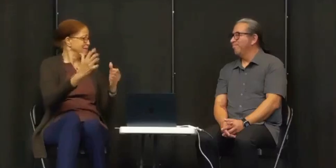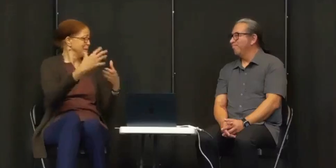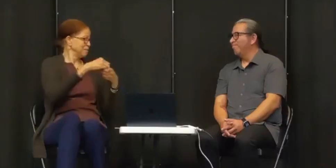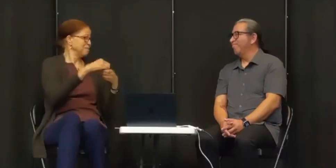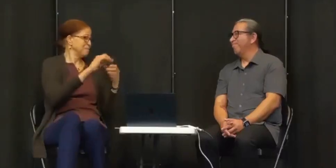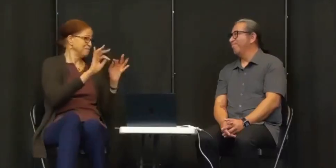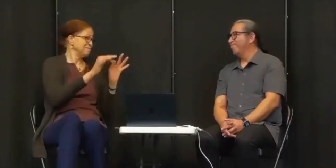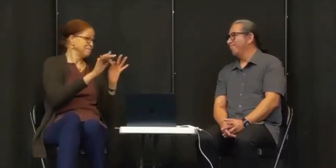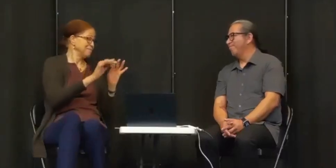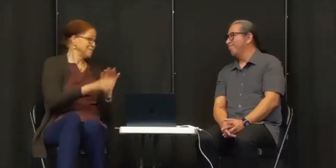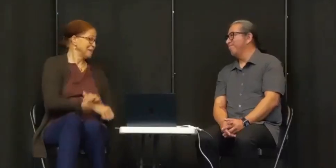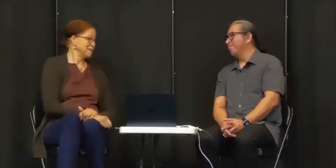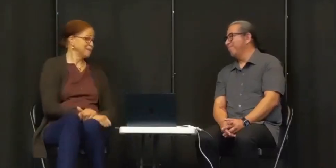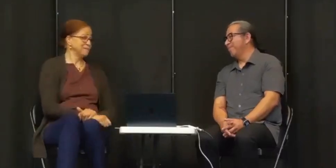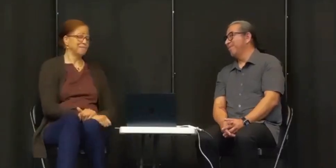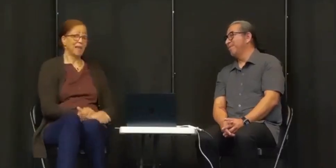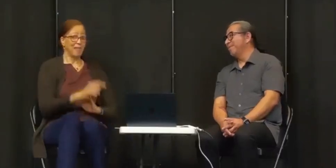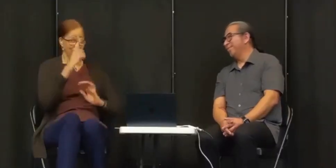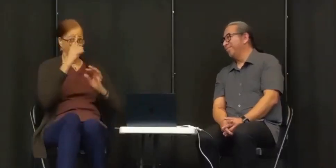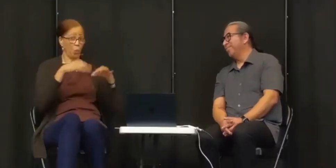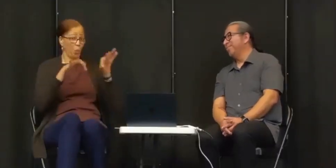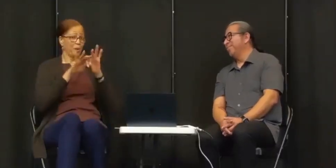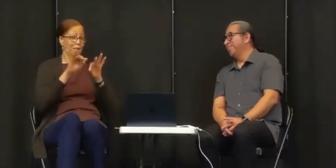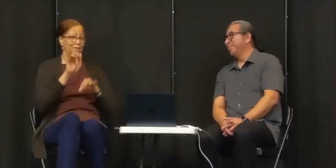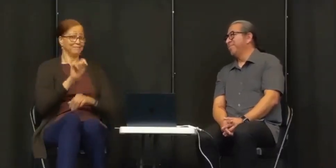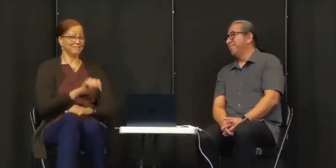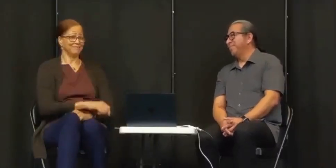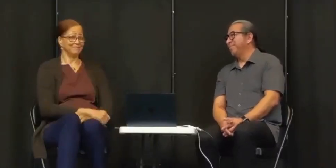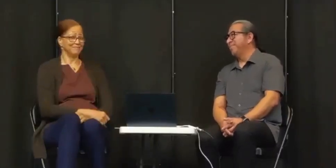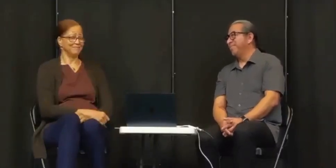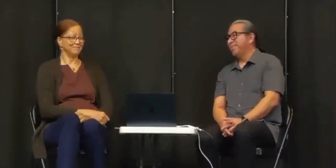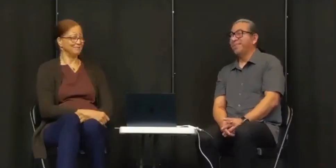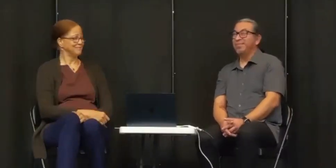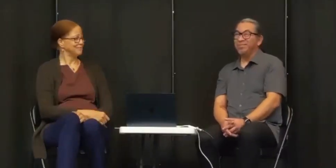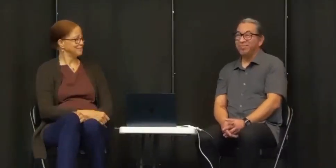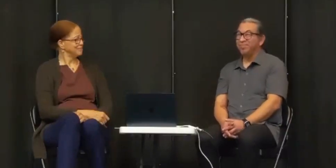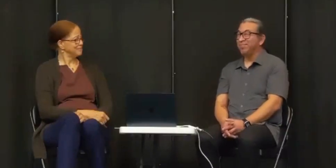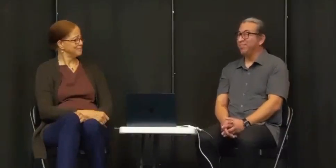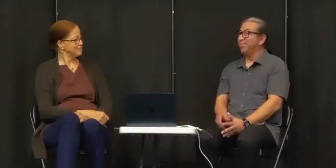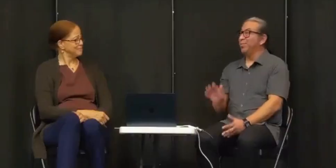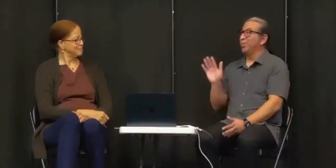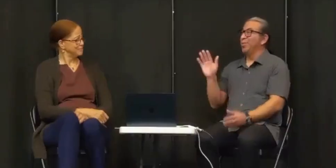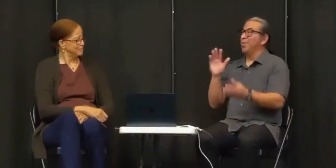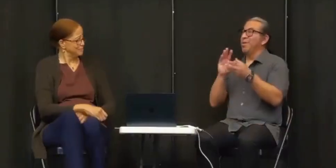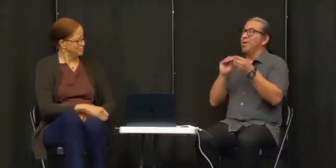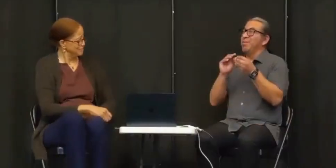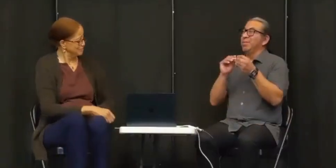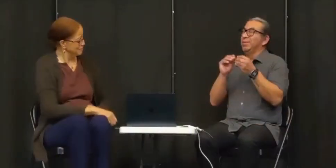consider and give it a try having an interpreter at your gatherings. I think it'll be worth it.